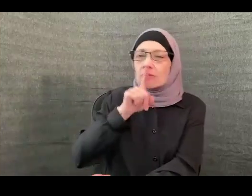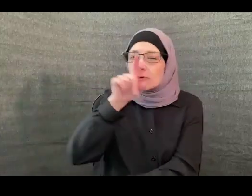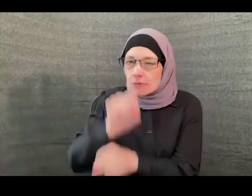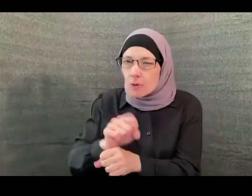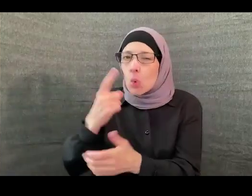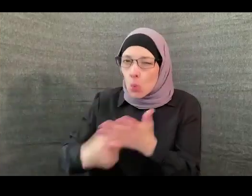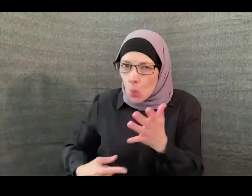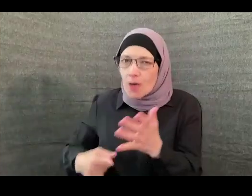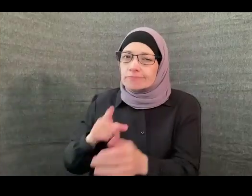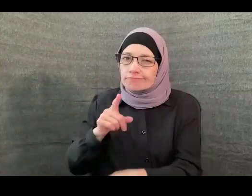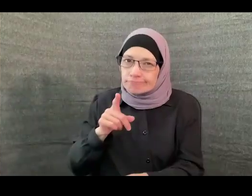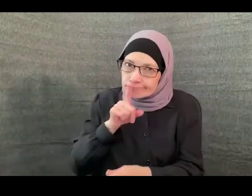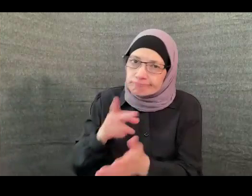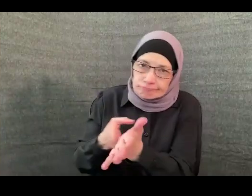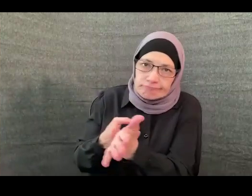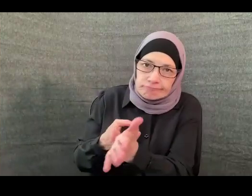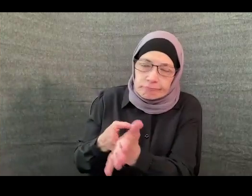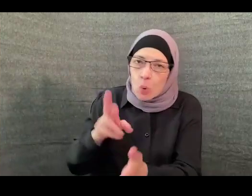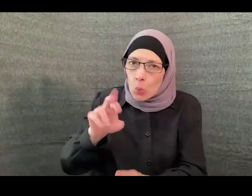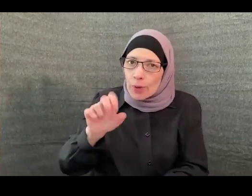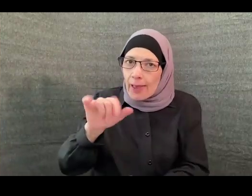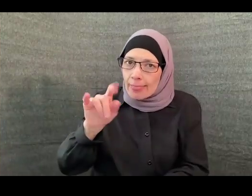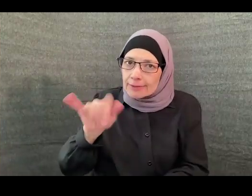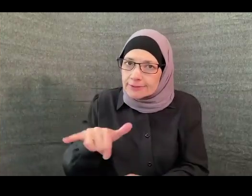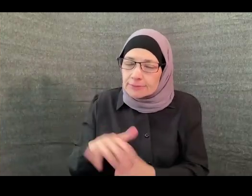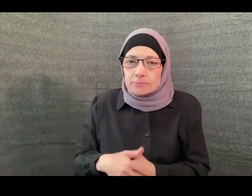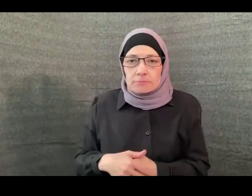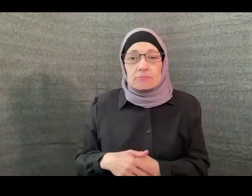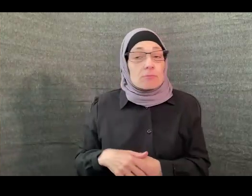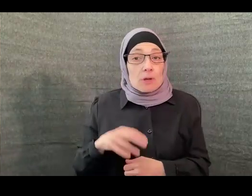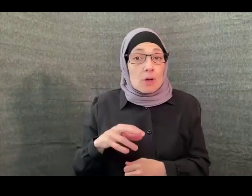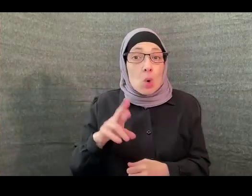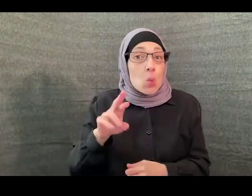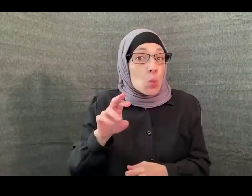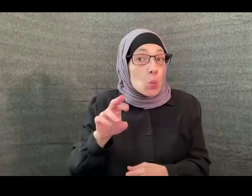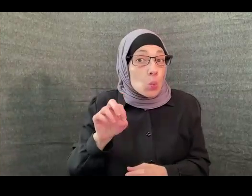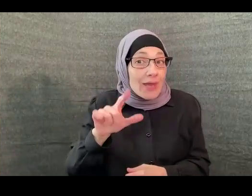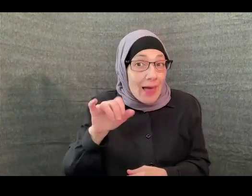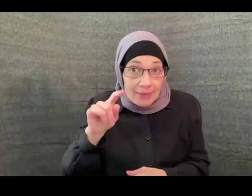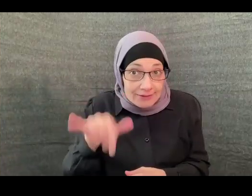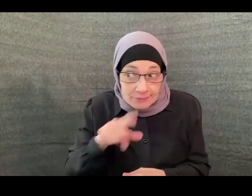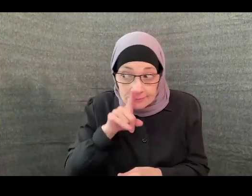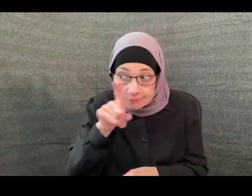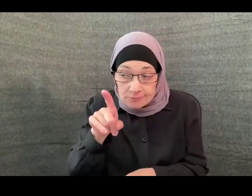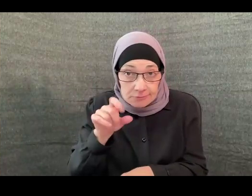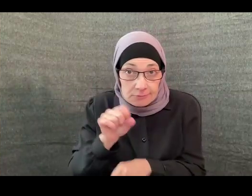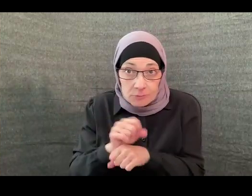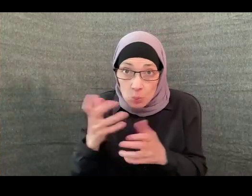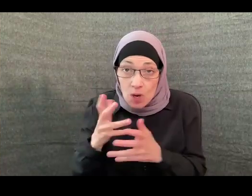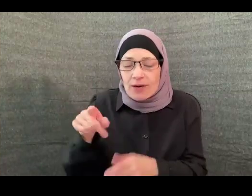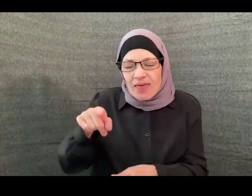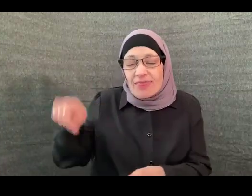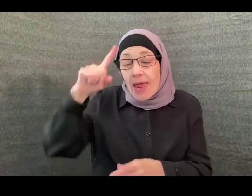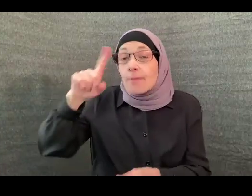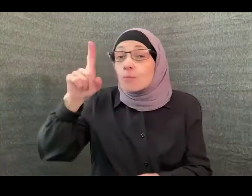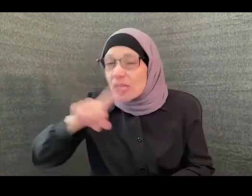The reality is they pretend to be together, but they have more differences and fights inside